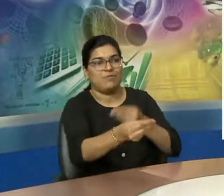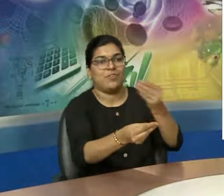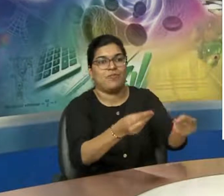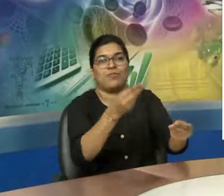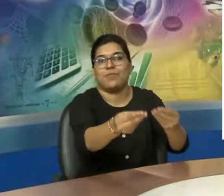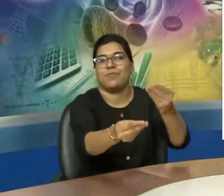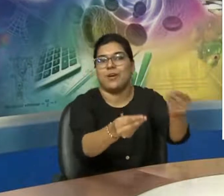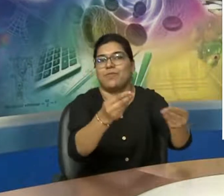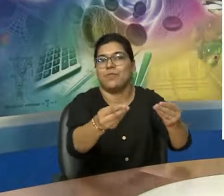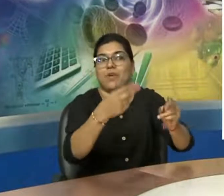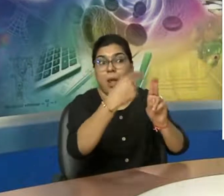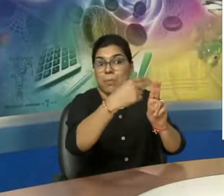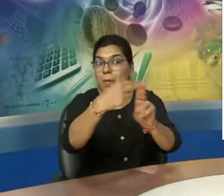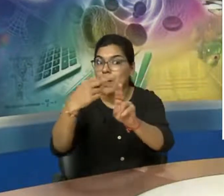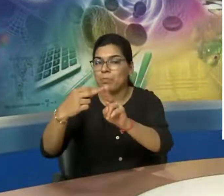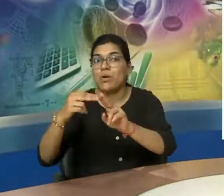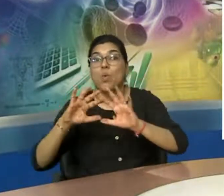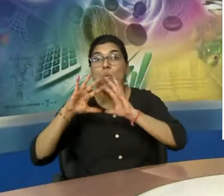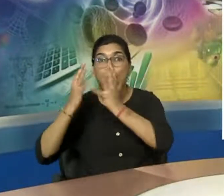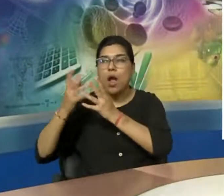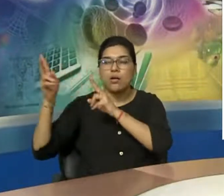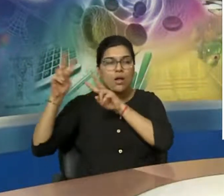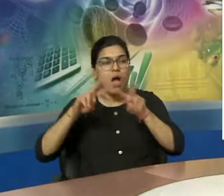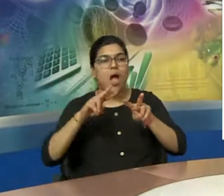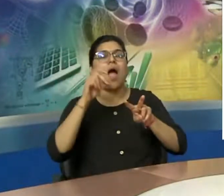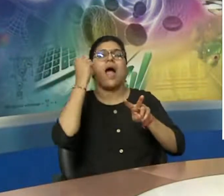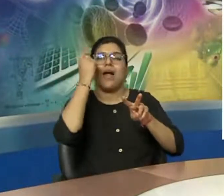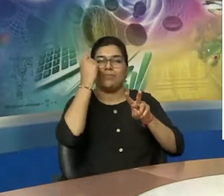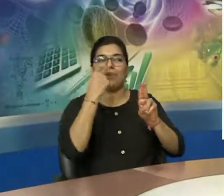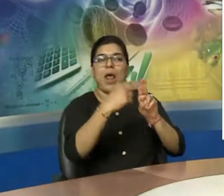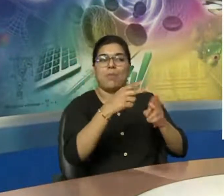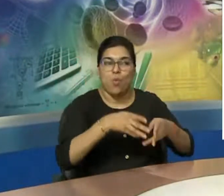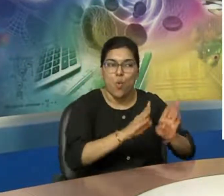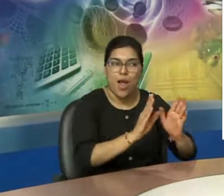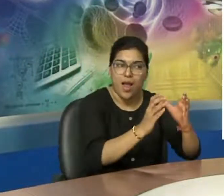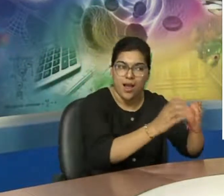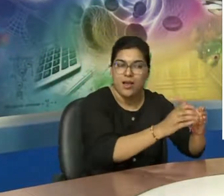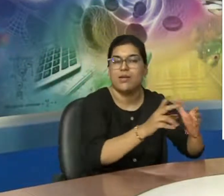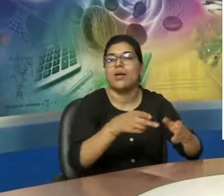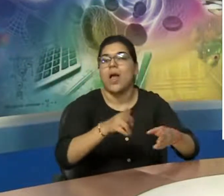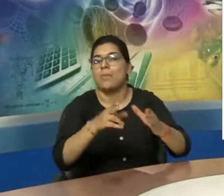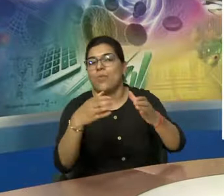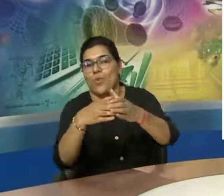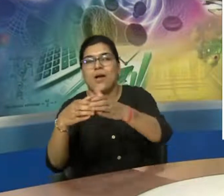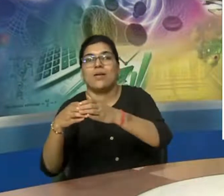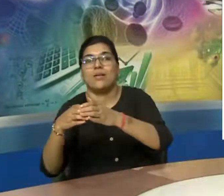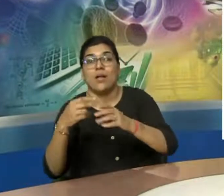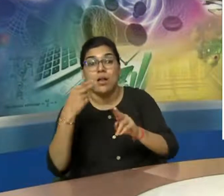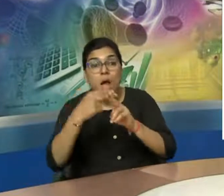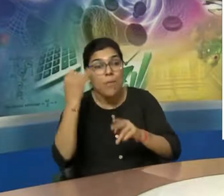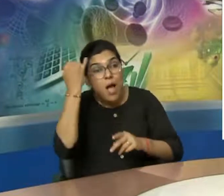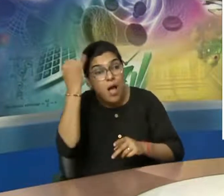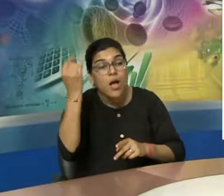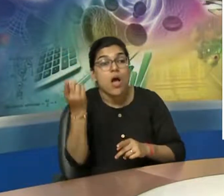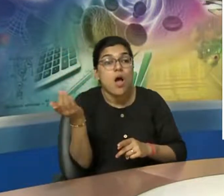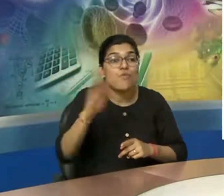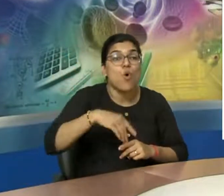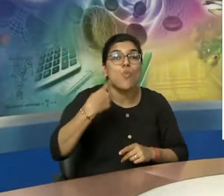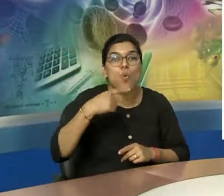according to the environment, and same way different names, scientific